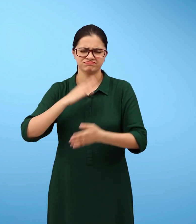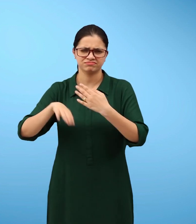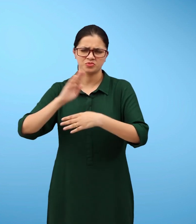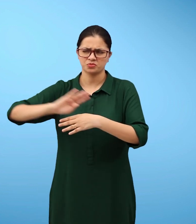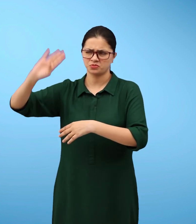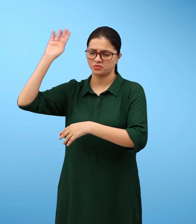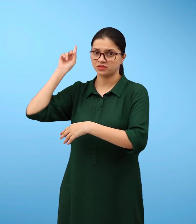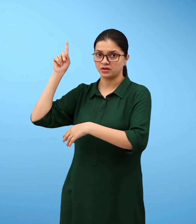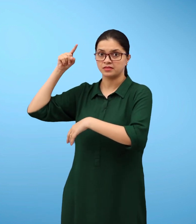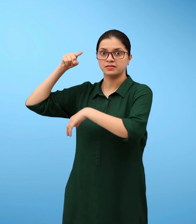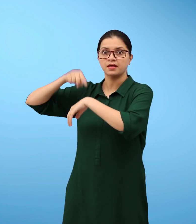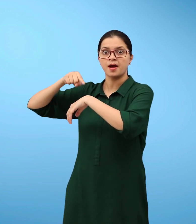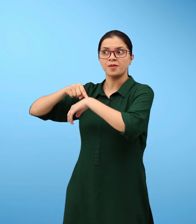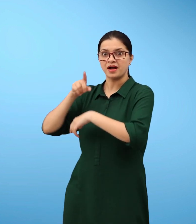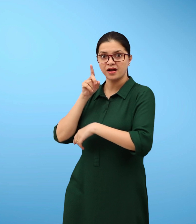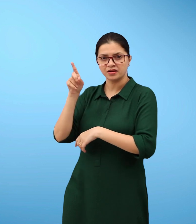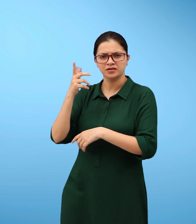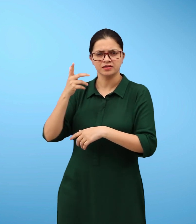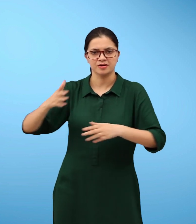Once upon a time, there was a great monkey king